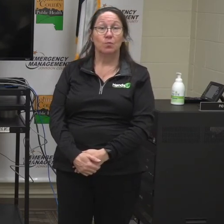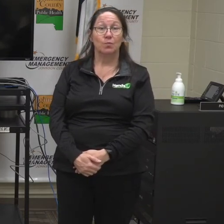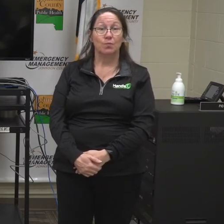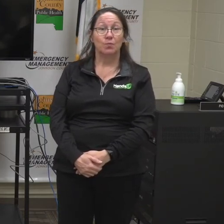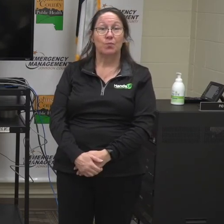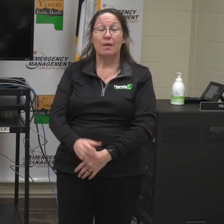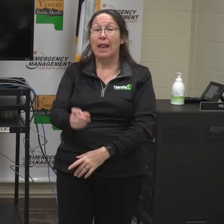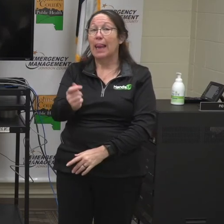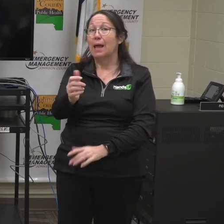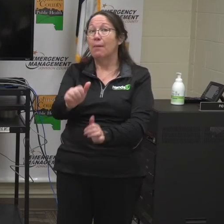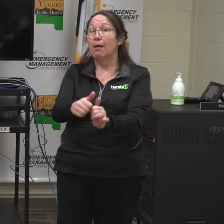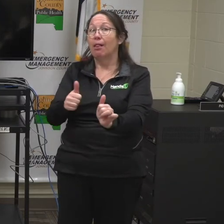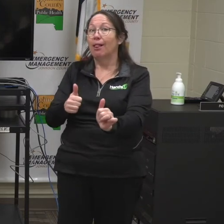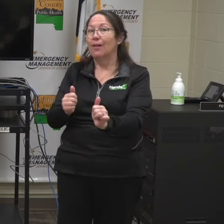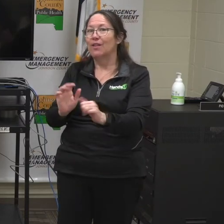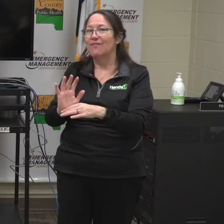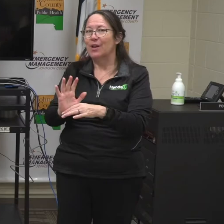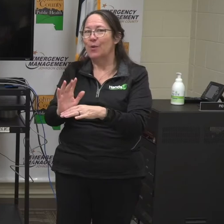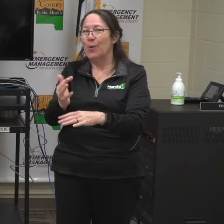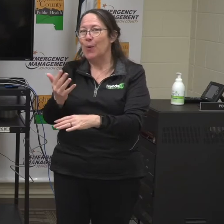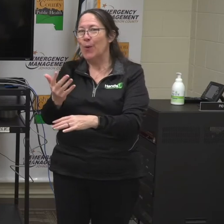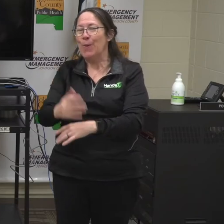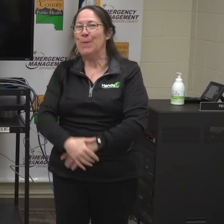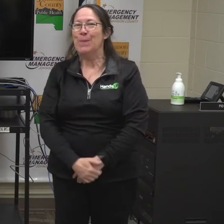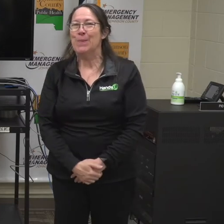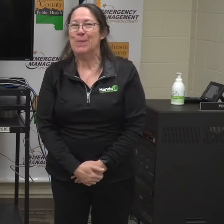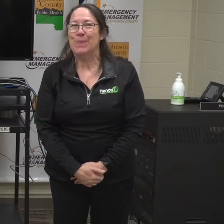We do have a little bit of a lag with the video, so we're going to give it a sec.